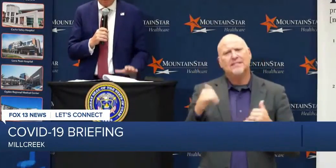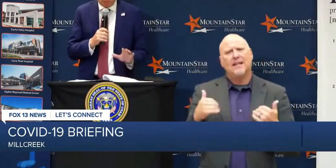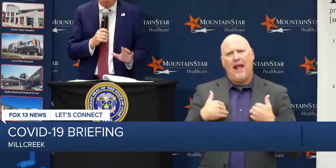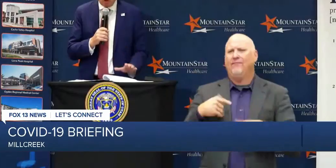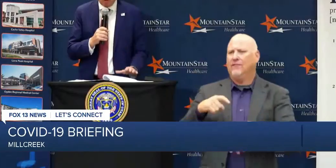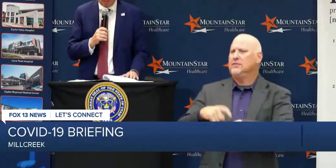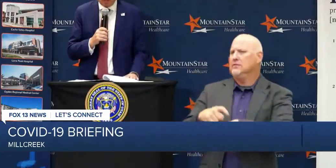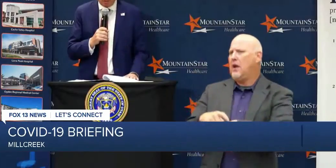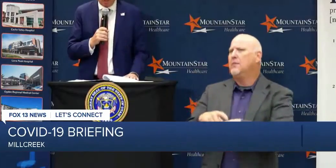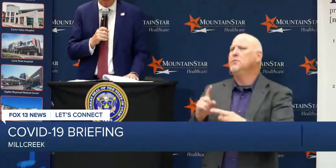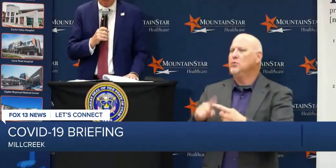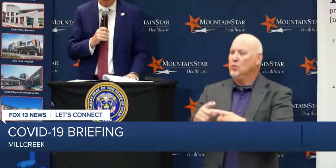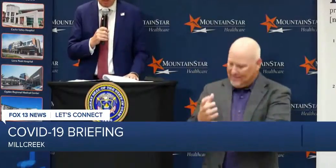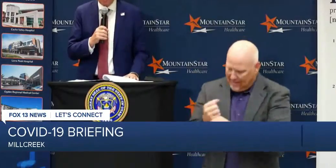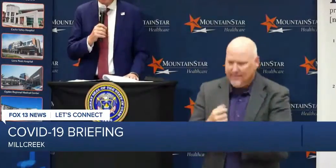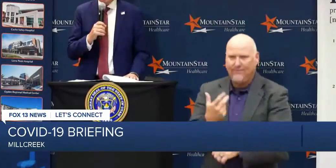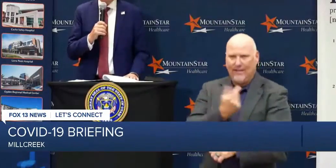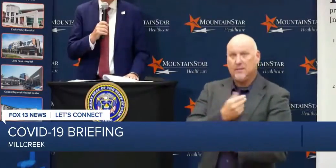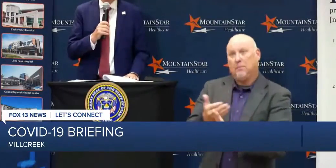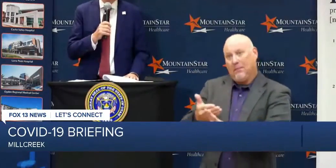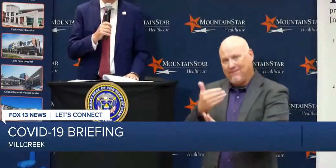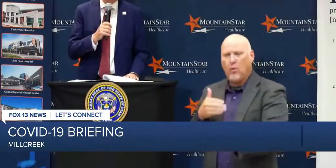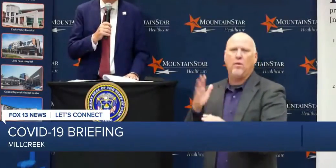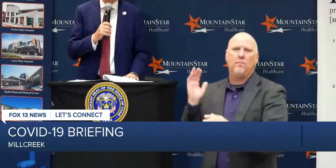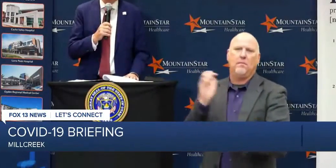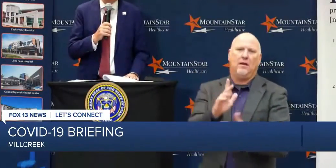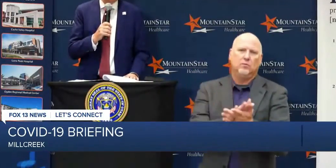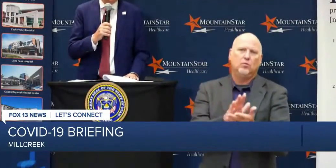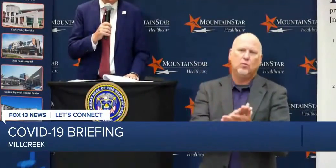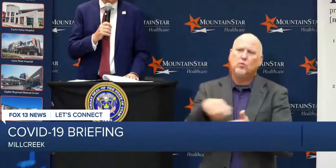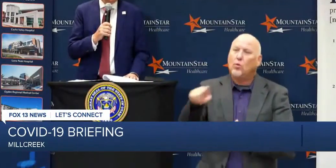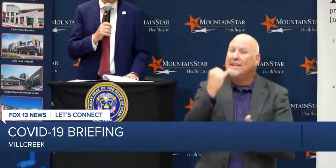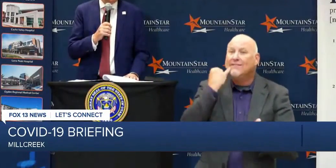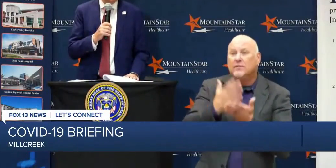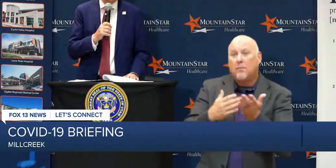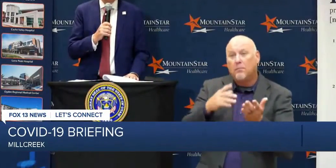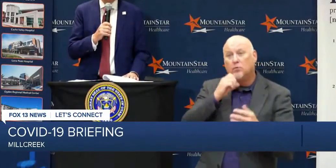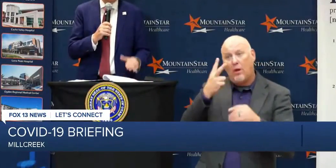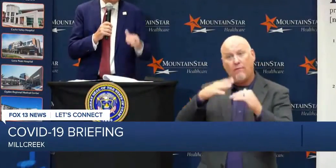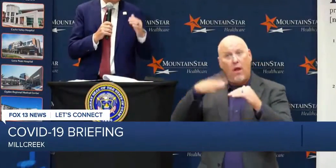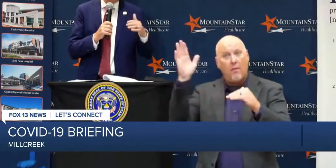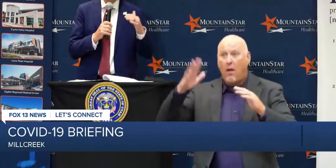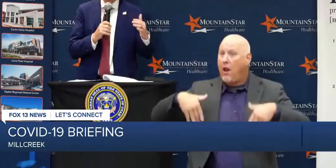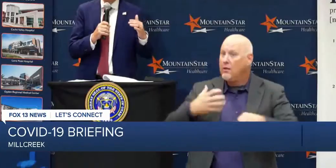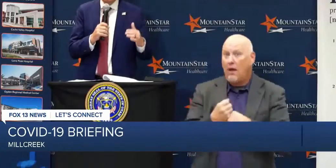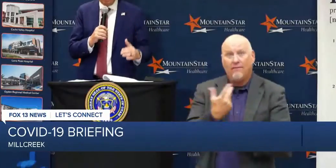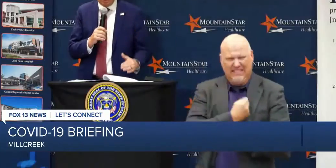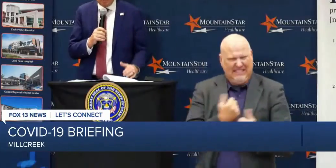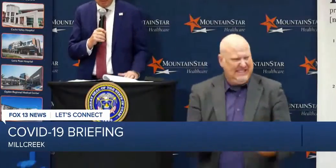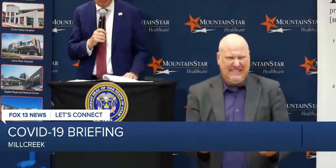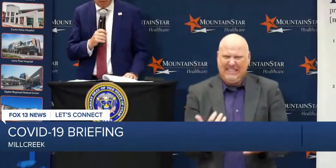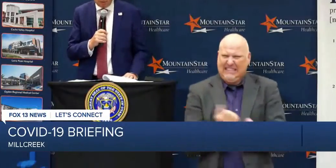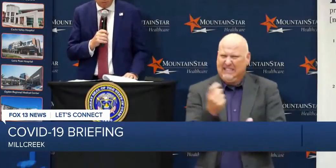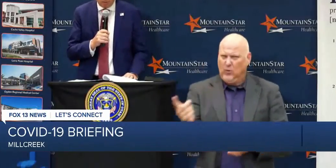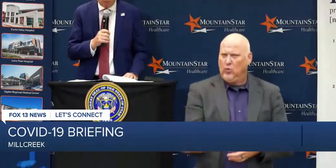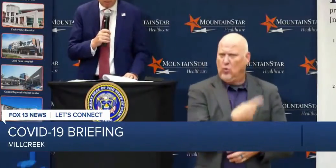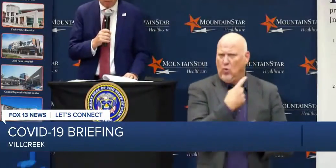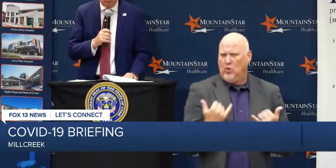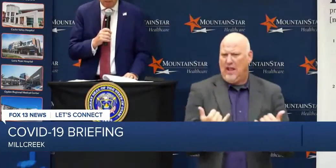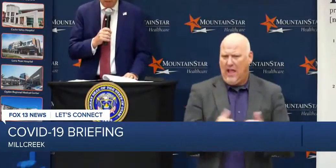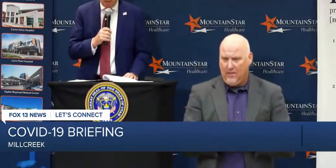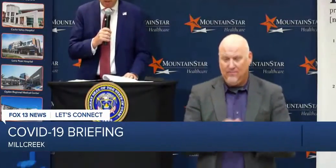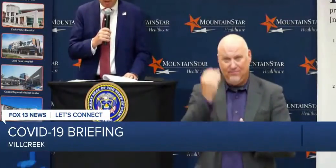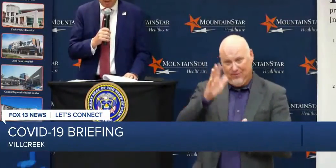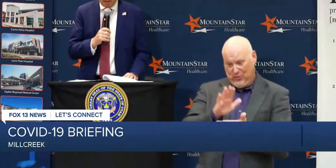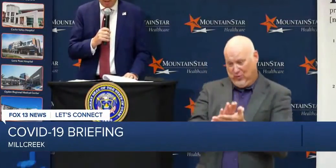we would strongly encourage you to do that, as school is scheduled to start in just a week or two in many of our school